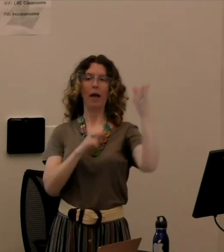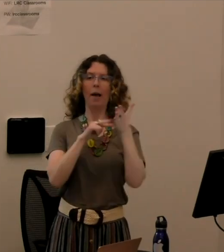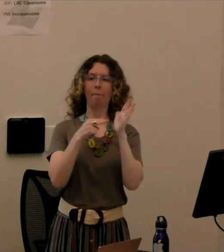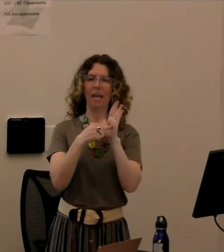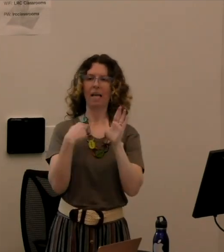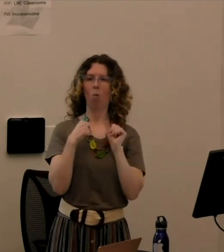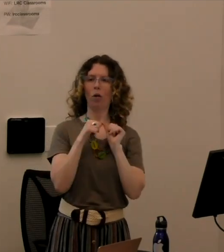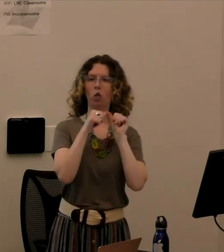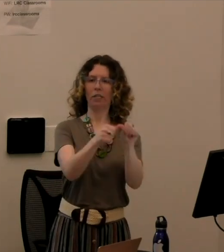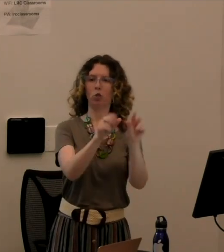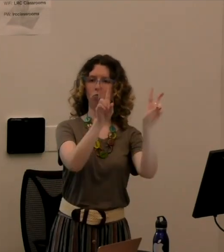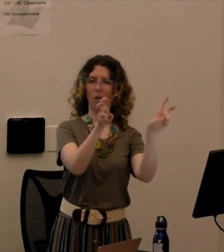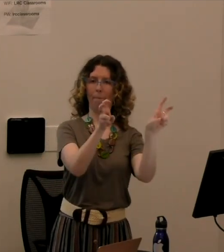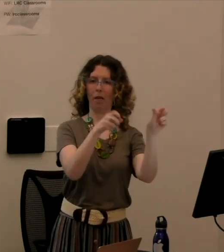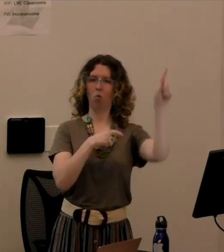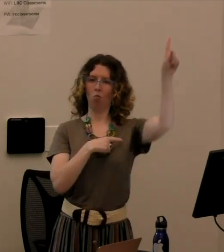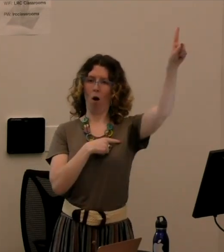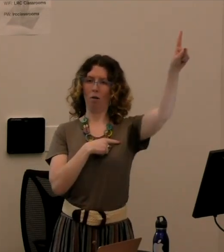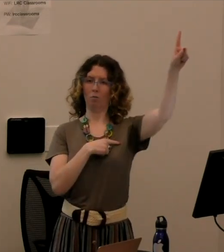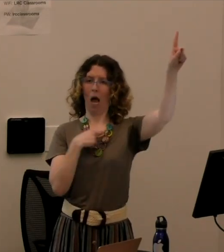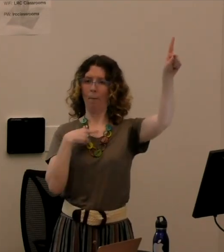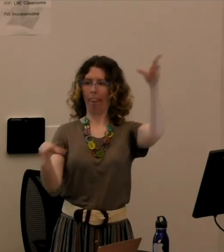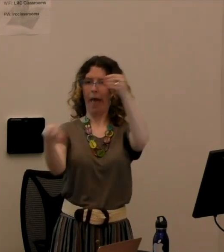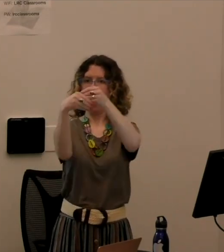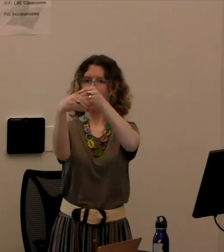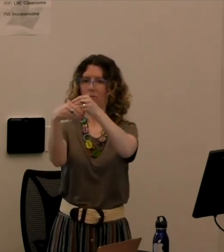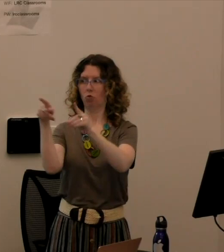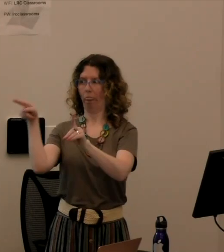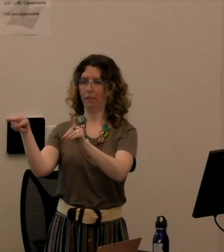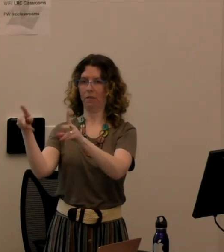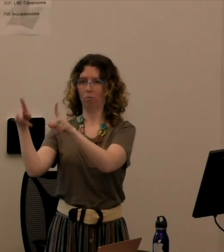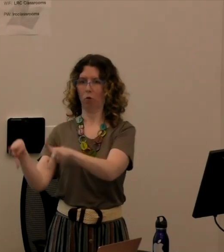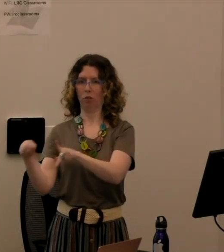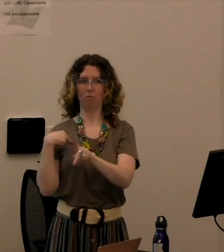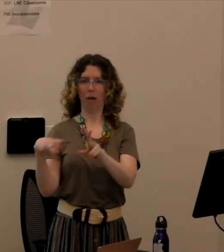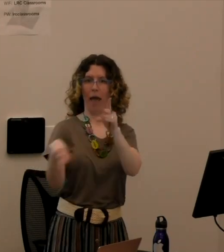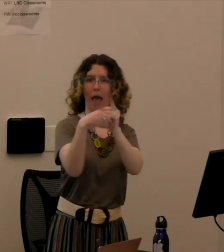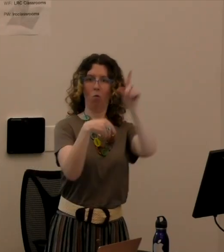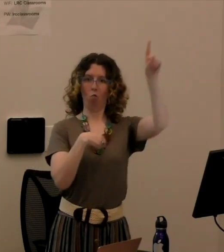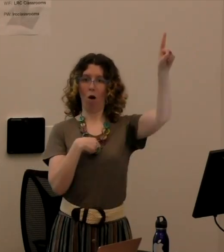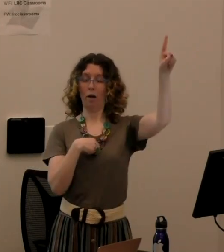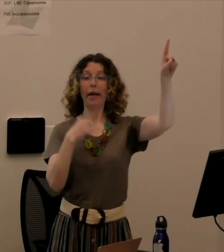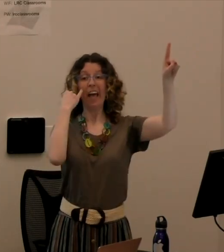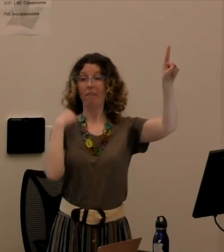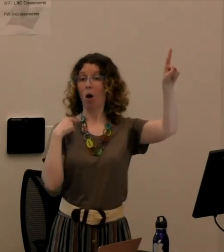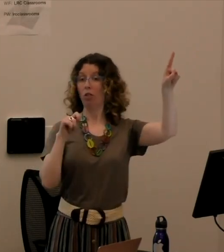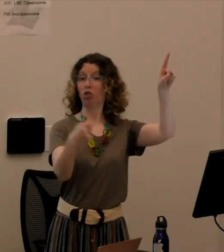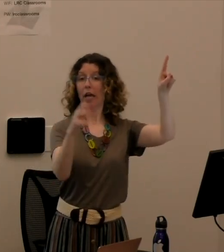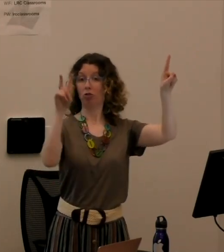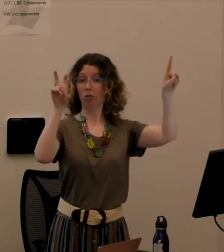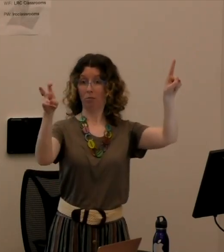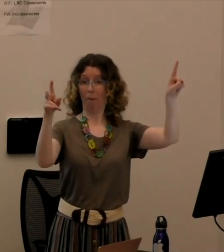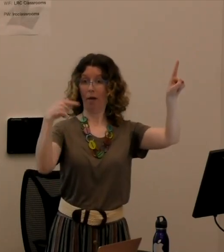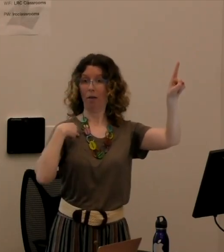your hand as a one or a two, so that I continue the, should I continue the topic? You do a one. So that can include that